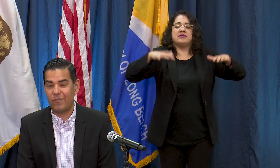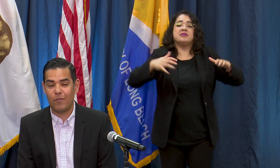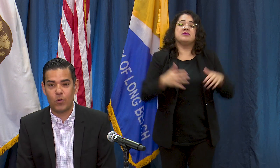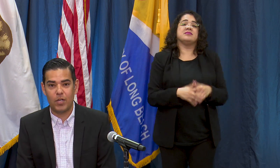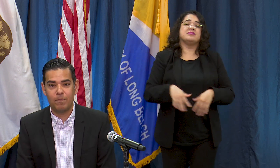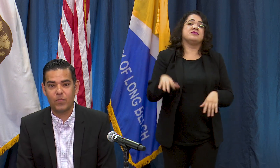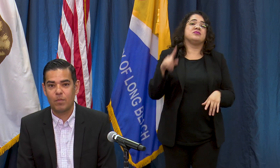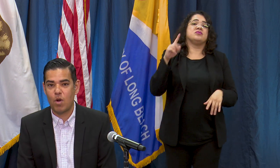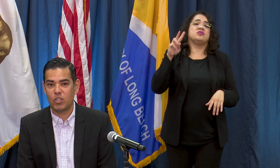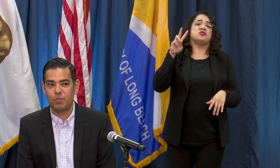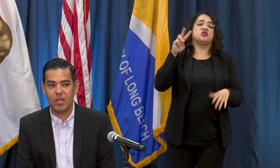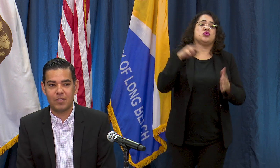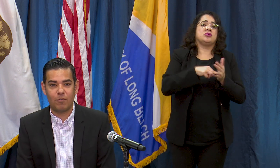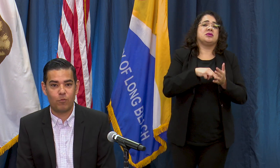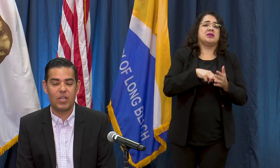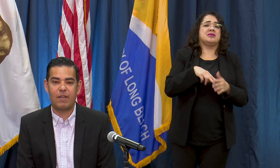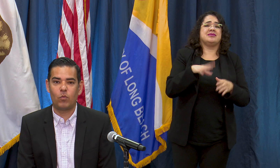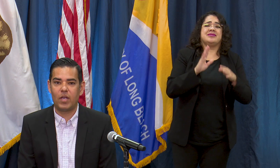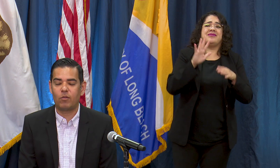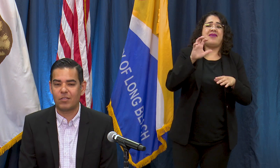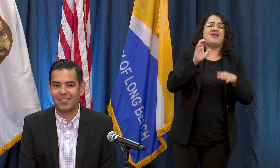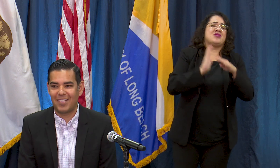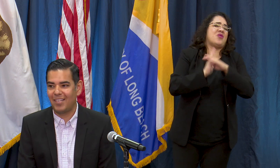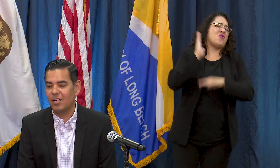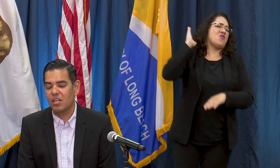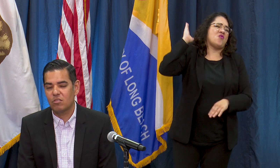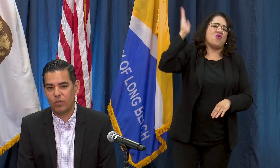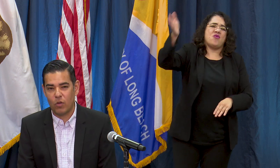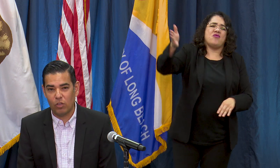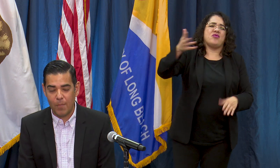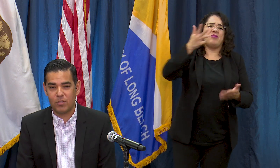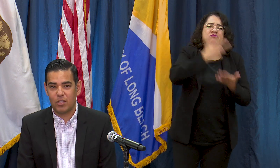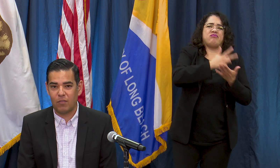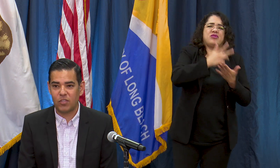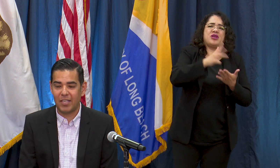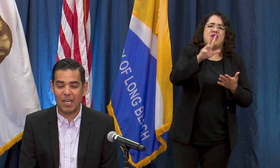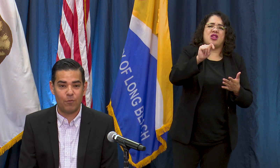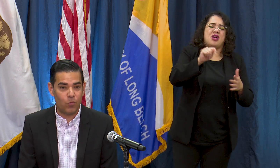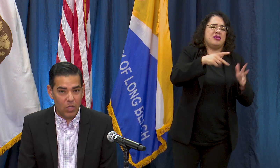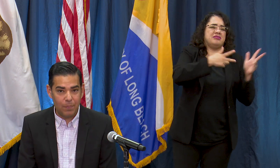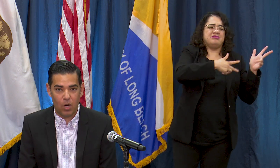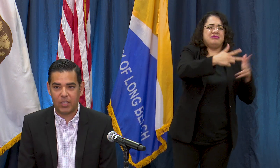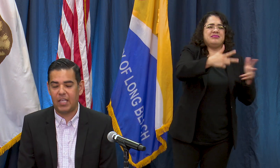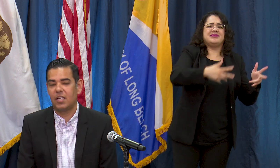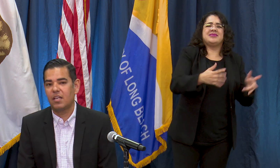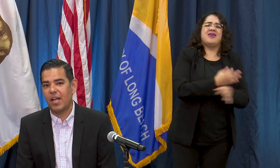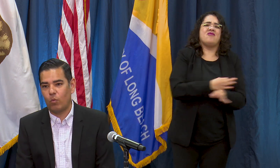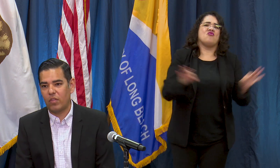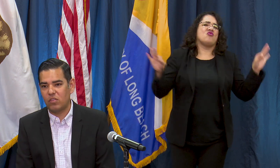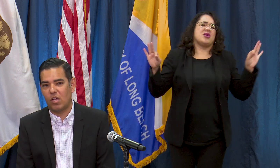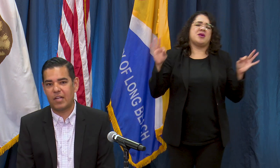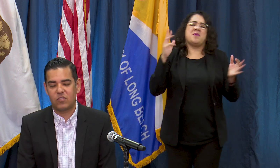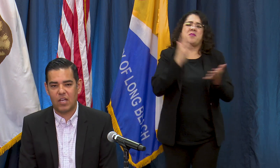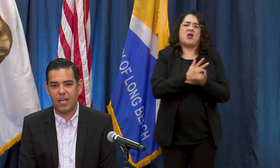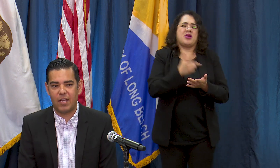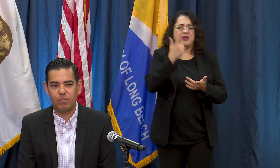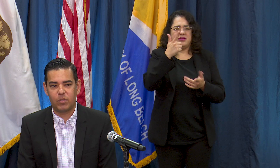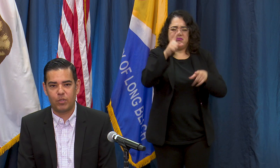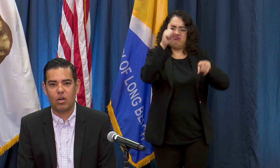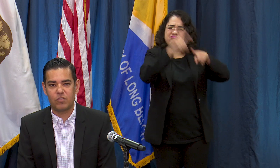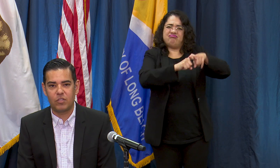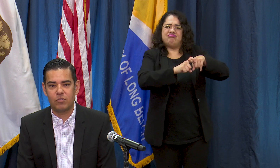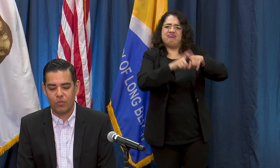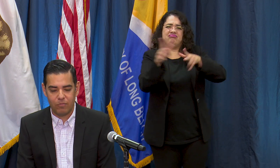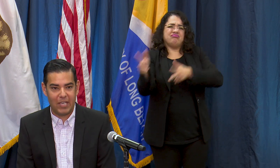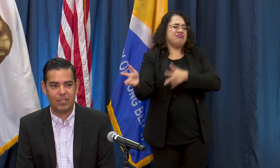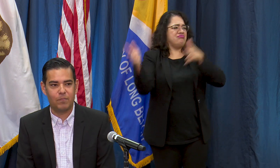over 2,500 parking spots that are free to everyone across the city. So if you go to the longbeach.gov site, get free parking at one of these lots and to